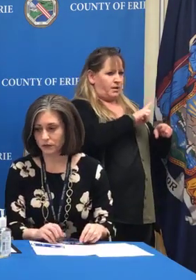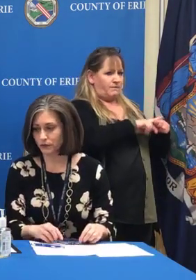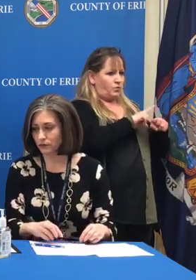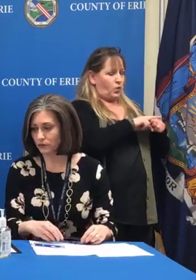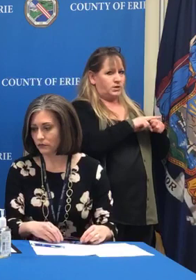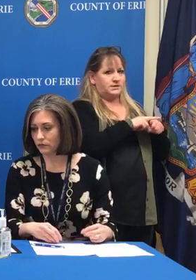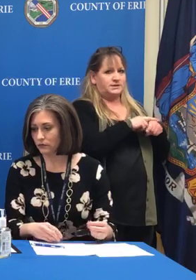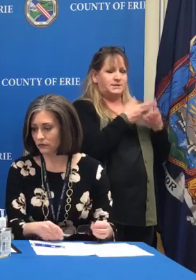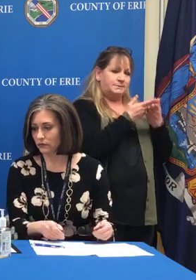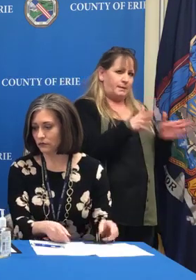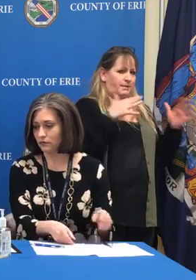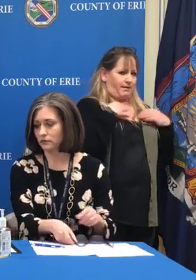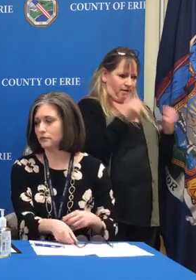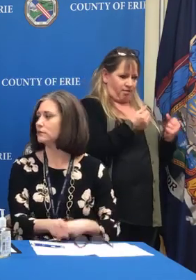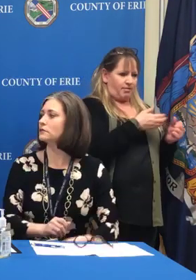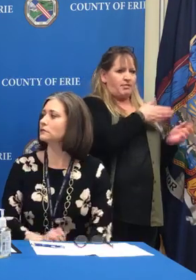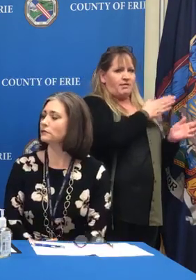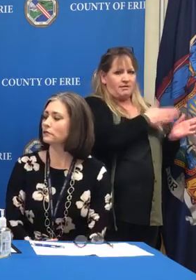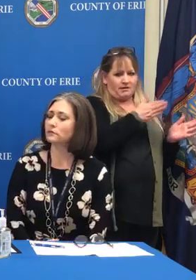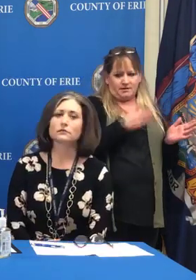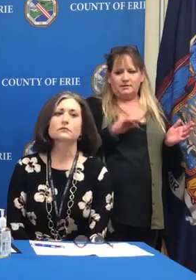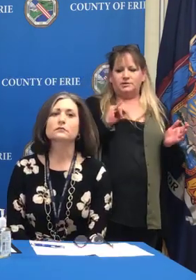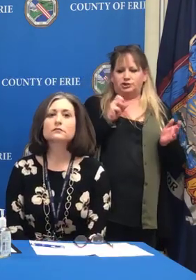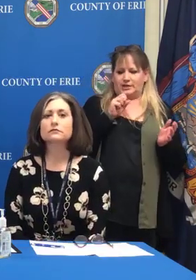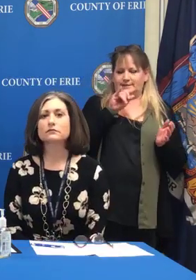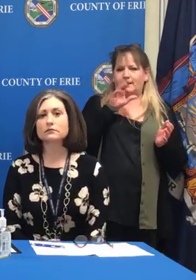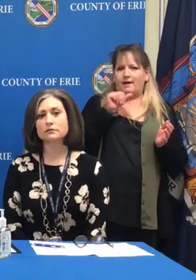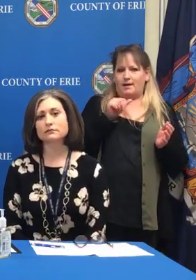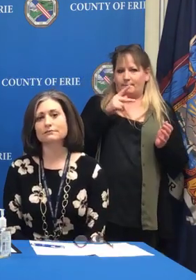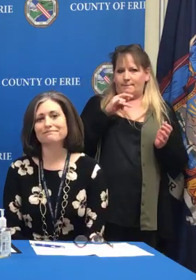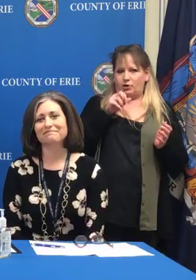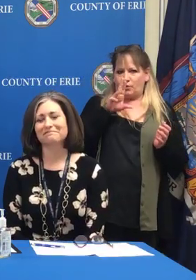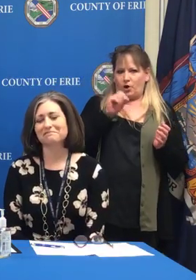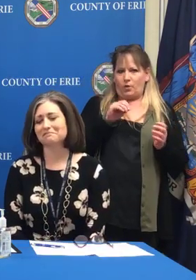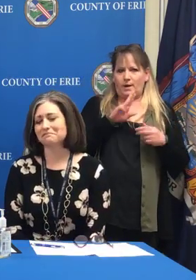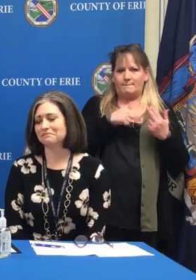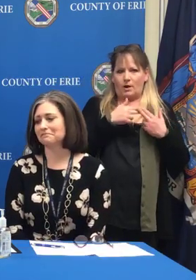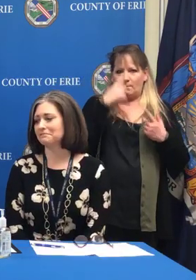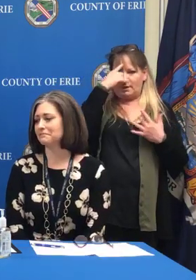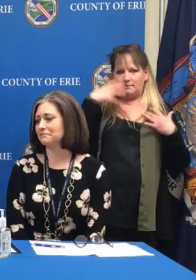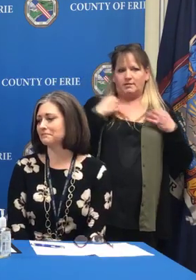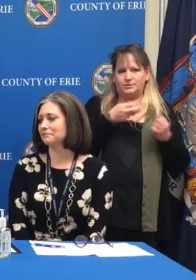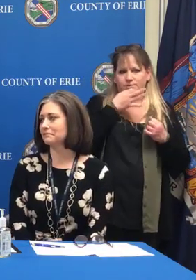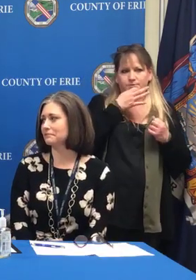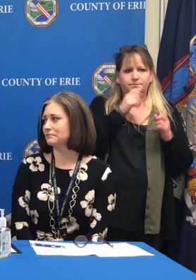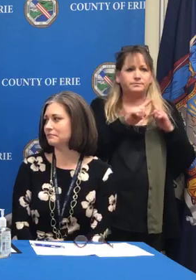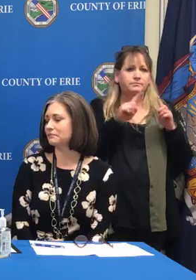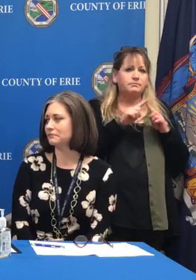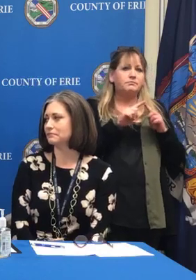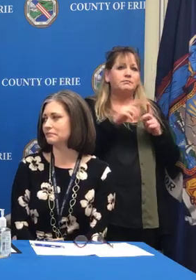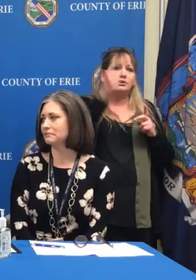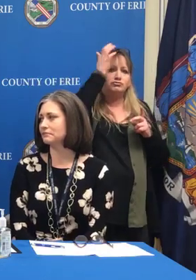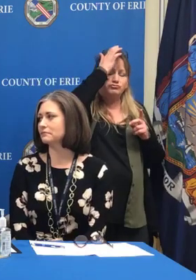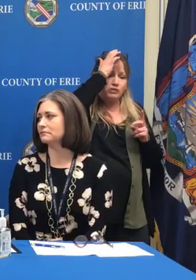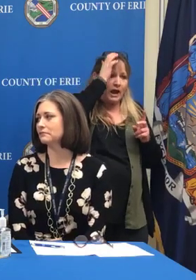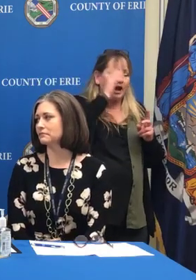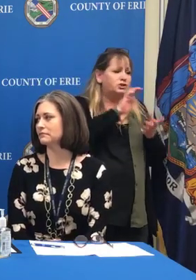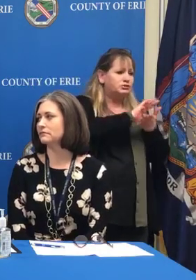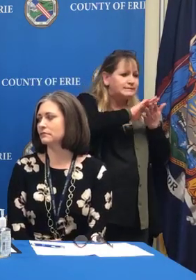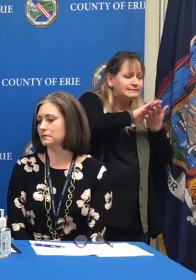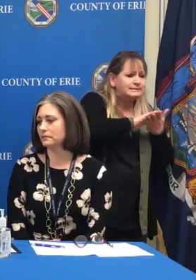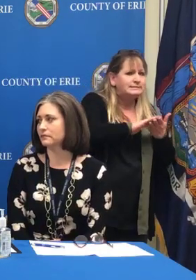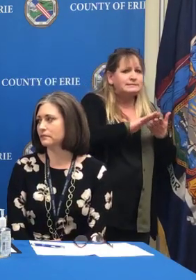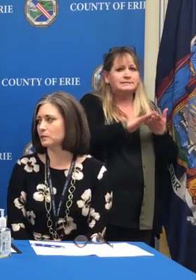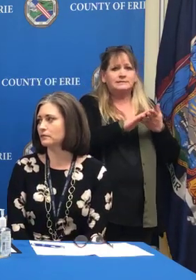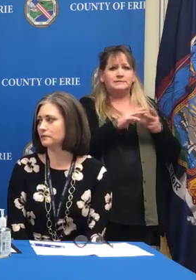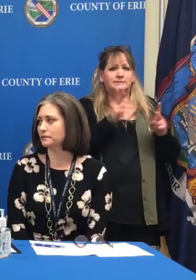health aspect of it. You're going to hear from Jessica Pirro on the mental health very soon. But to the sanitation workers in your town, the